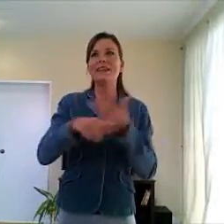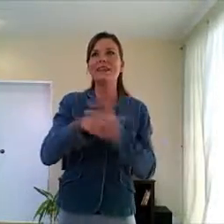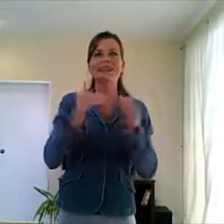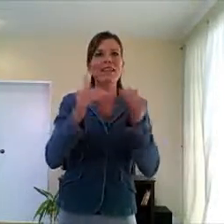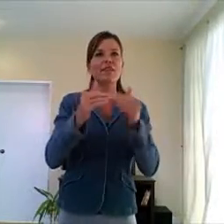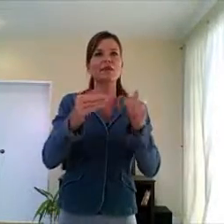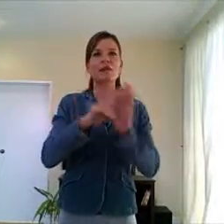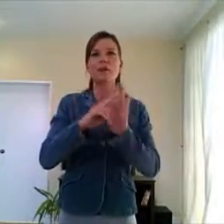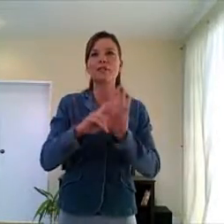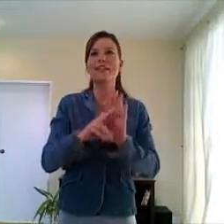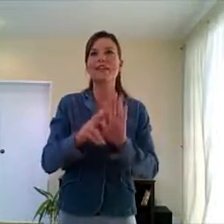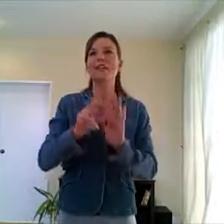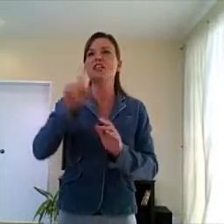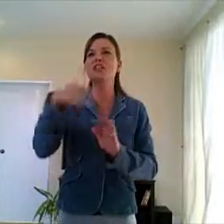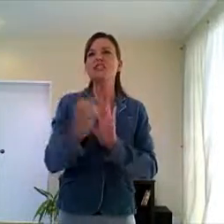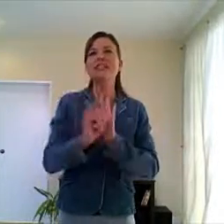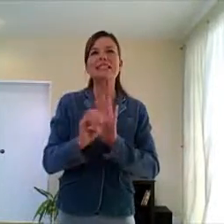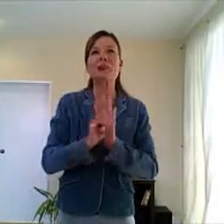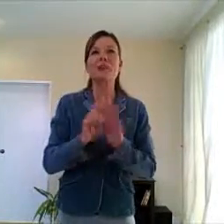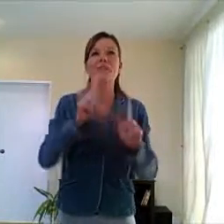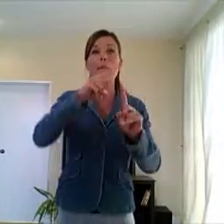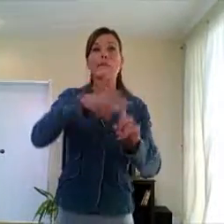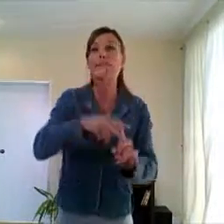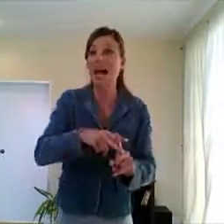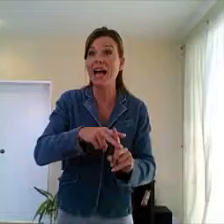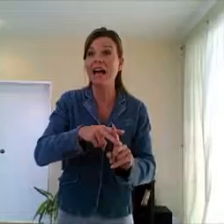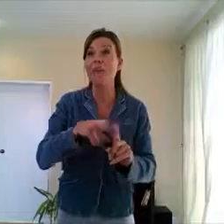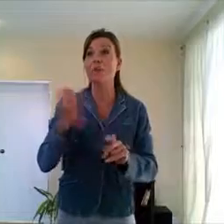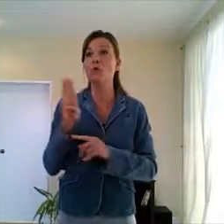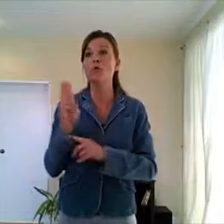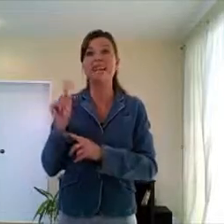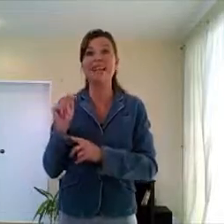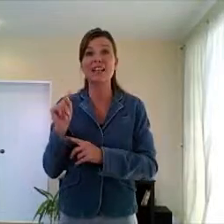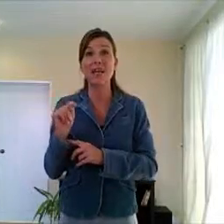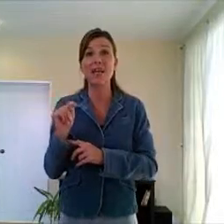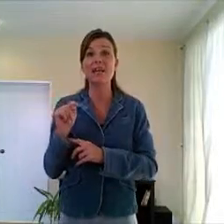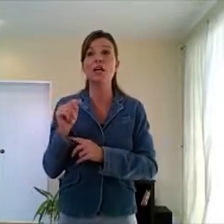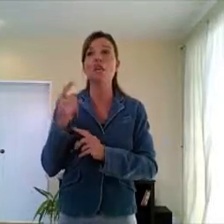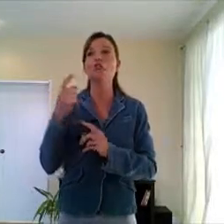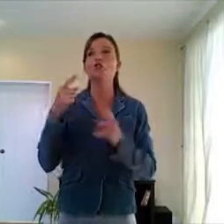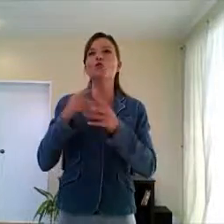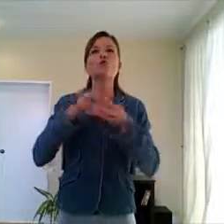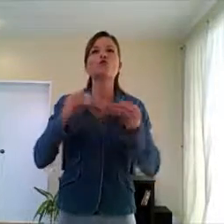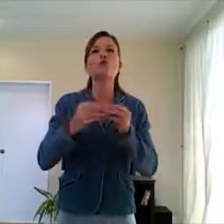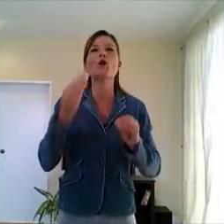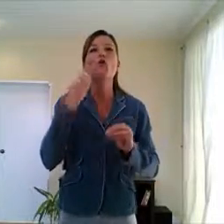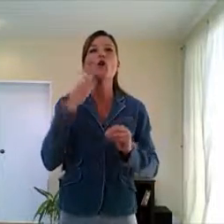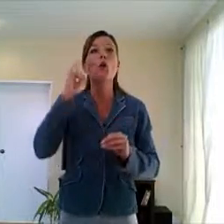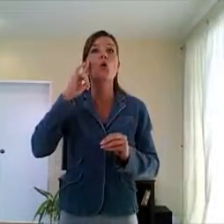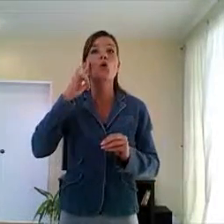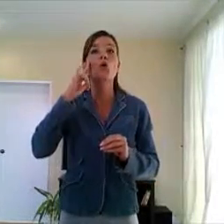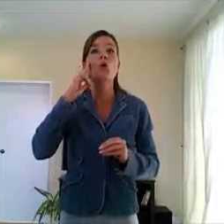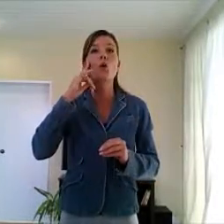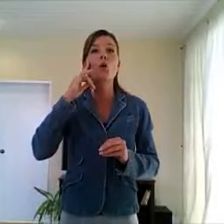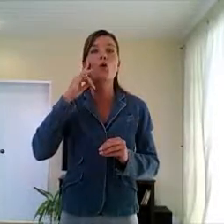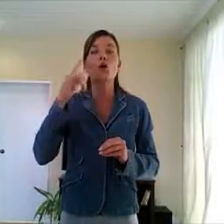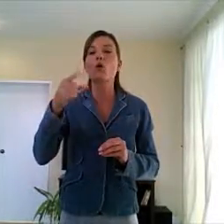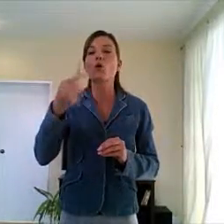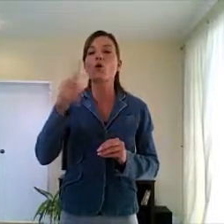is just an example of applying Bloom's taxonomy to Goldilocks and the Three Bears. So if you acknowledge, then all you'd have to do is just